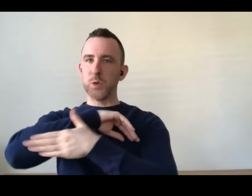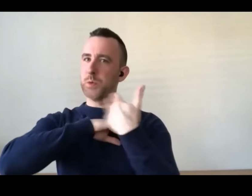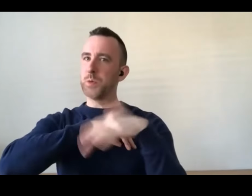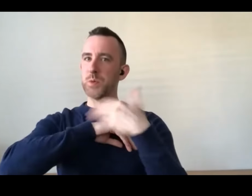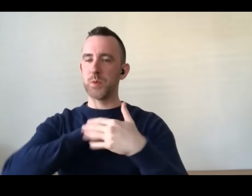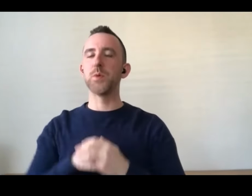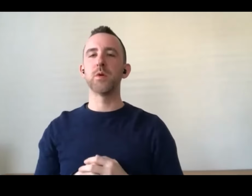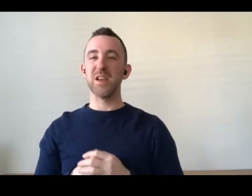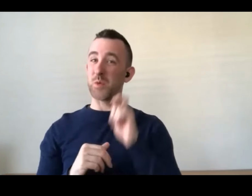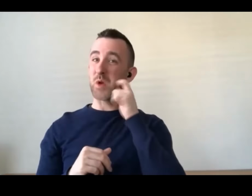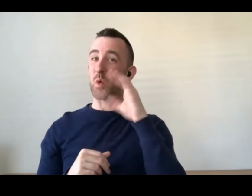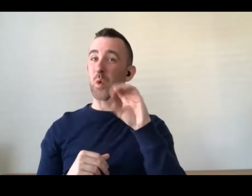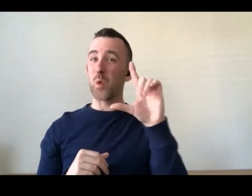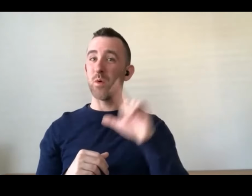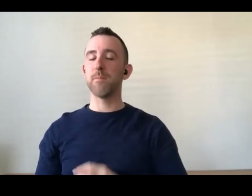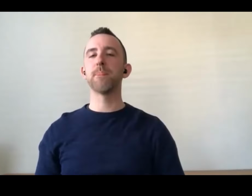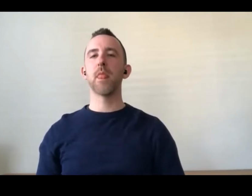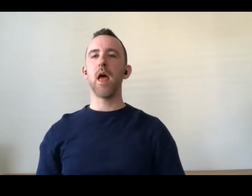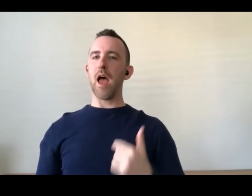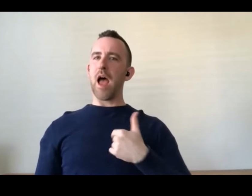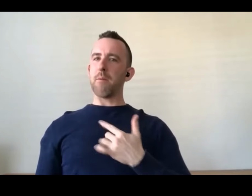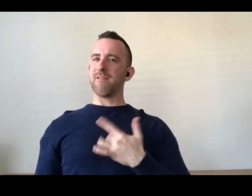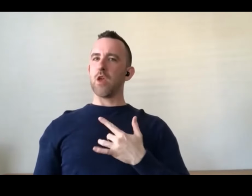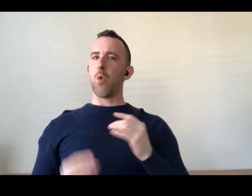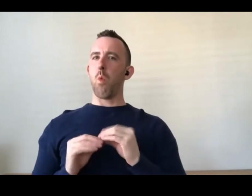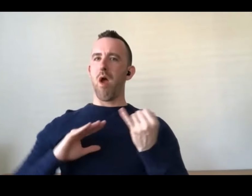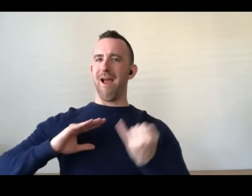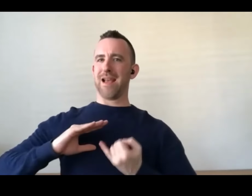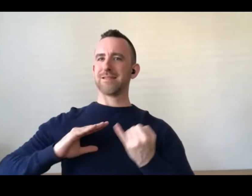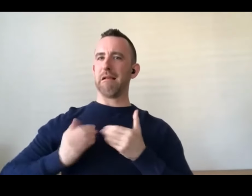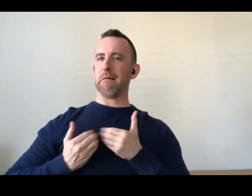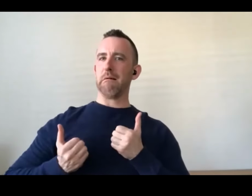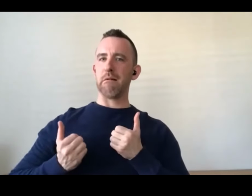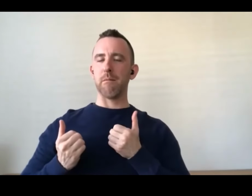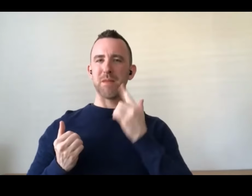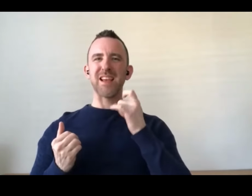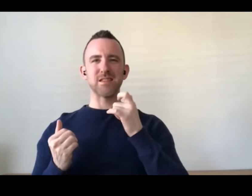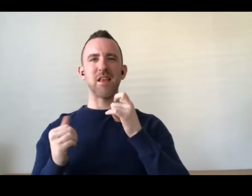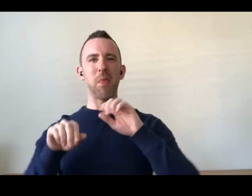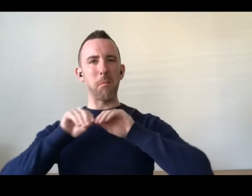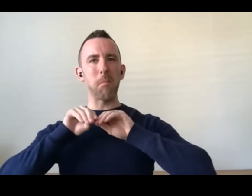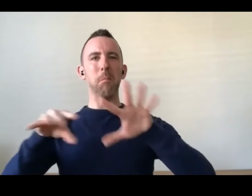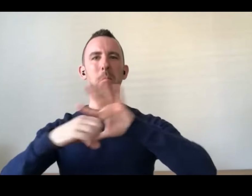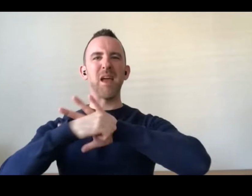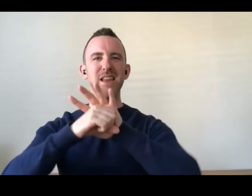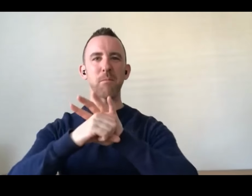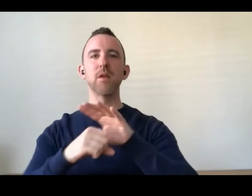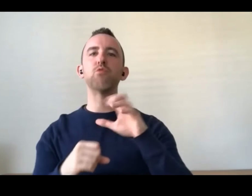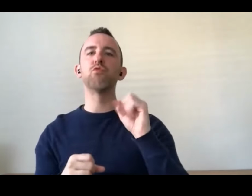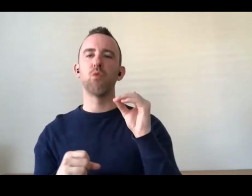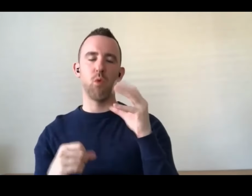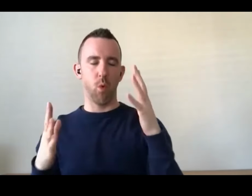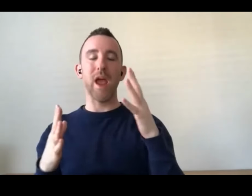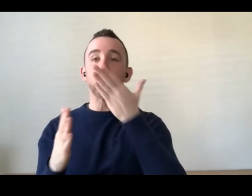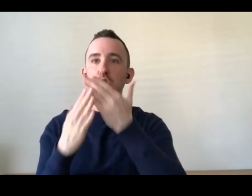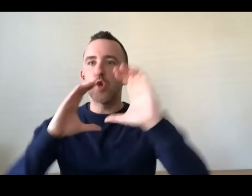And I know I've been feeling more isolated with the pandemic and being stuck at home. So it feels pretty good to be able to communicate